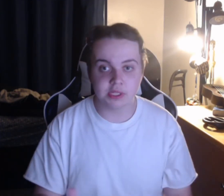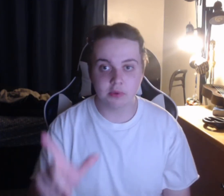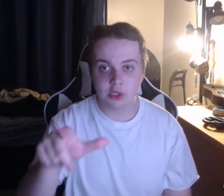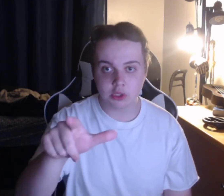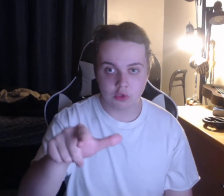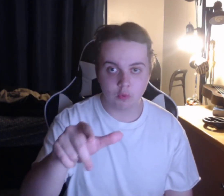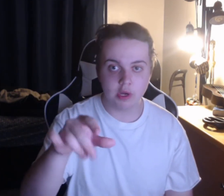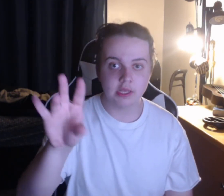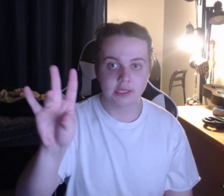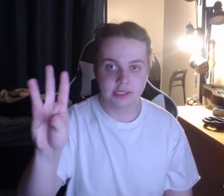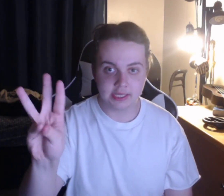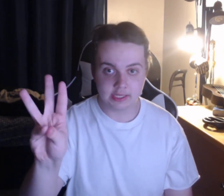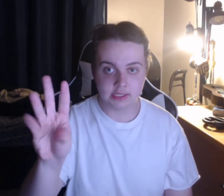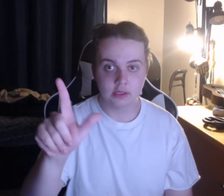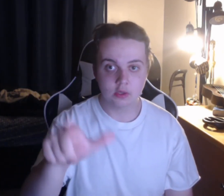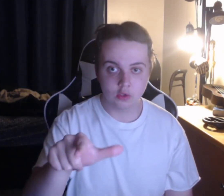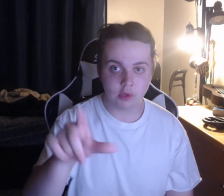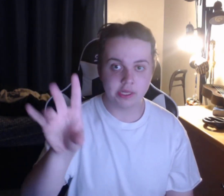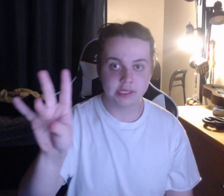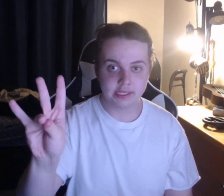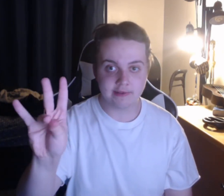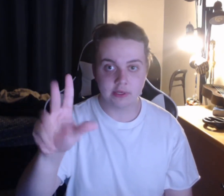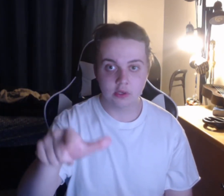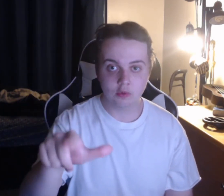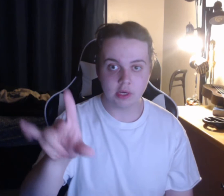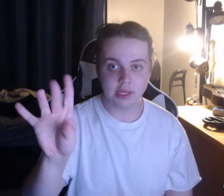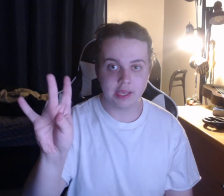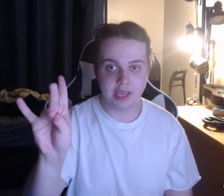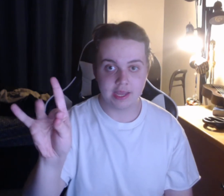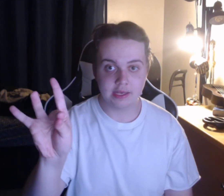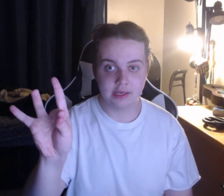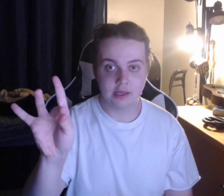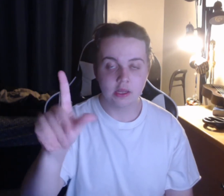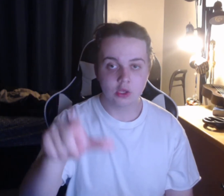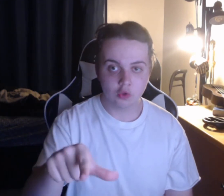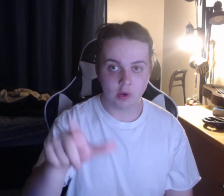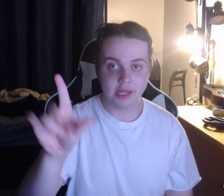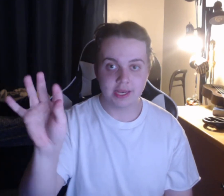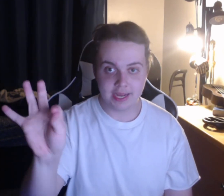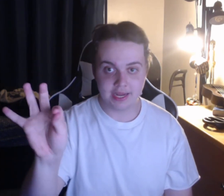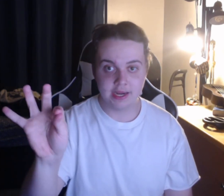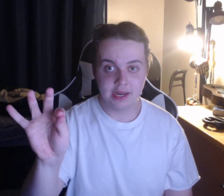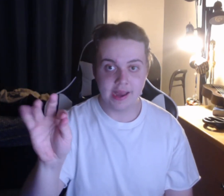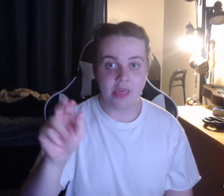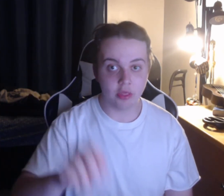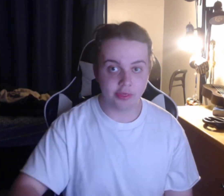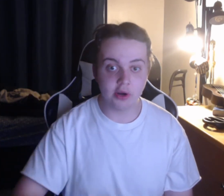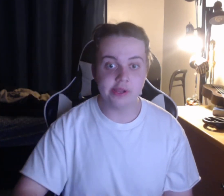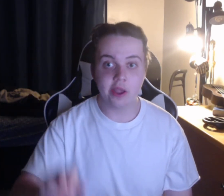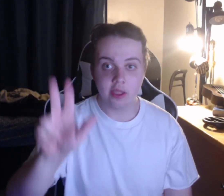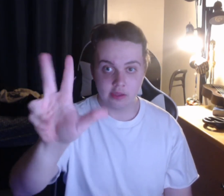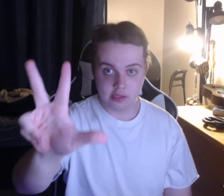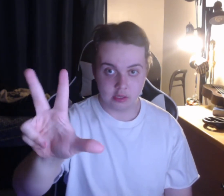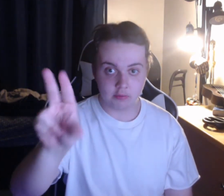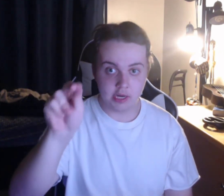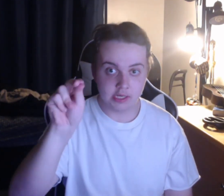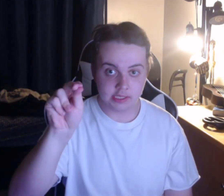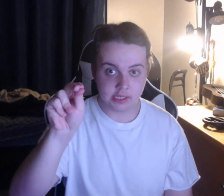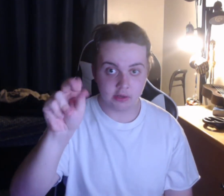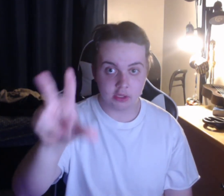just go 26, 27, 28, 29, and then 30, 3, 0. You just bring it in